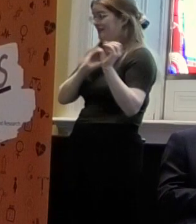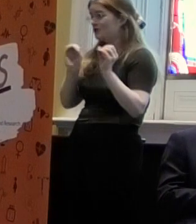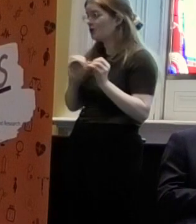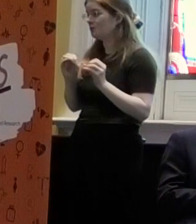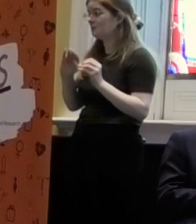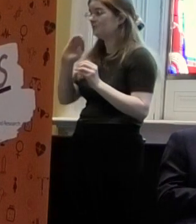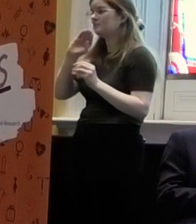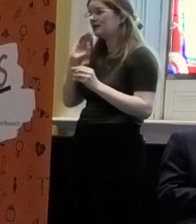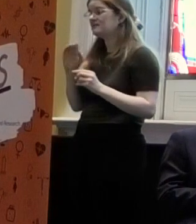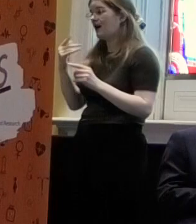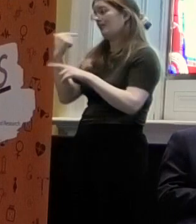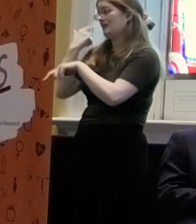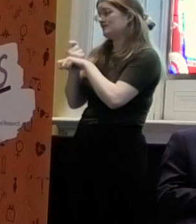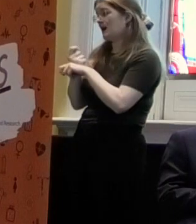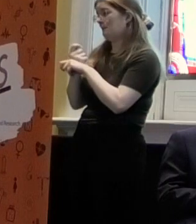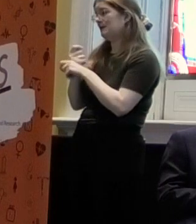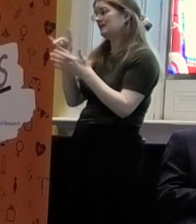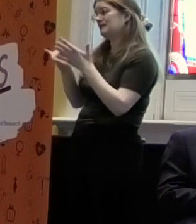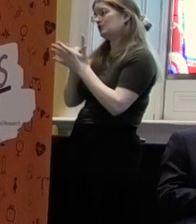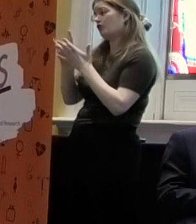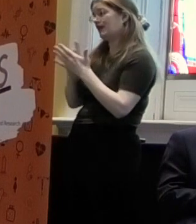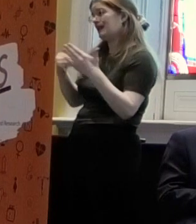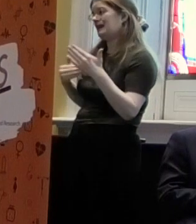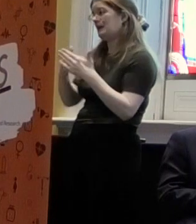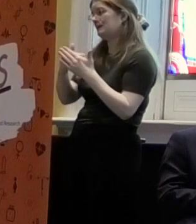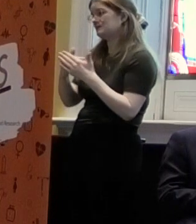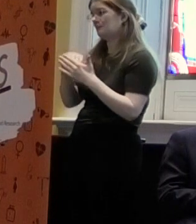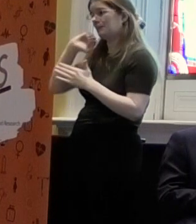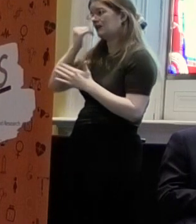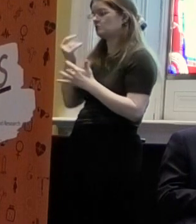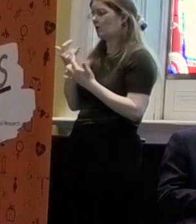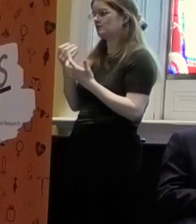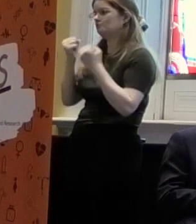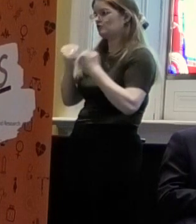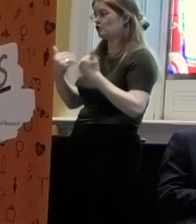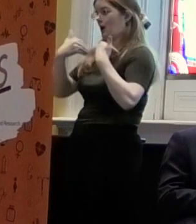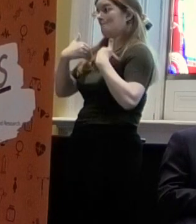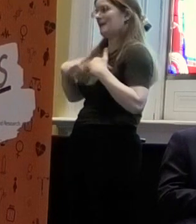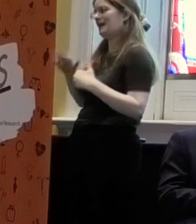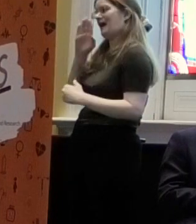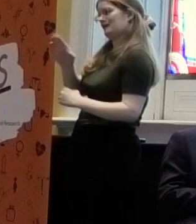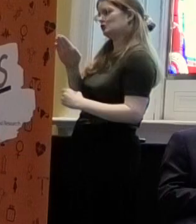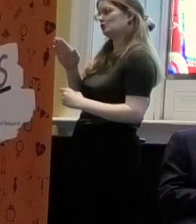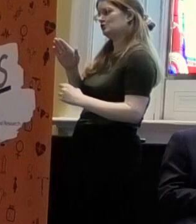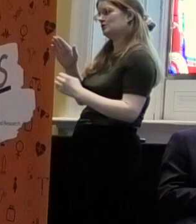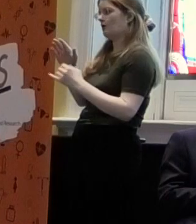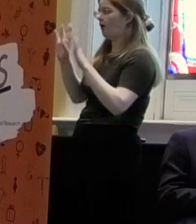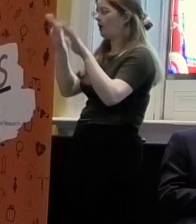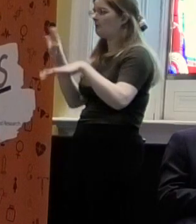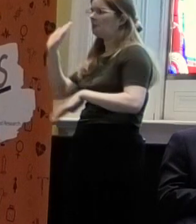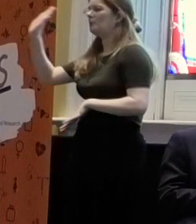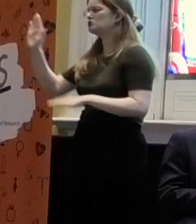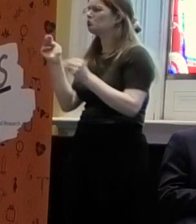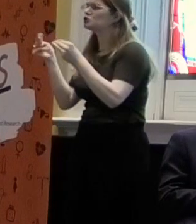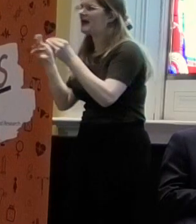research in obstetrics that were historically put in place was because of an overly paternalistic approach to protect